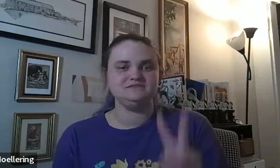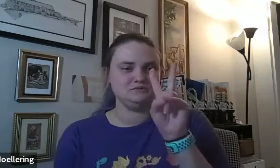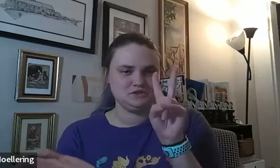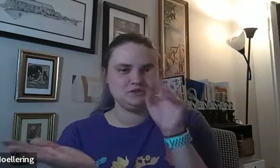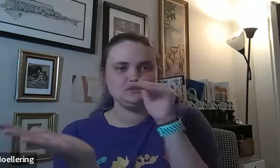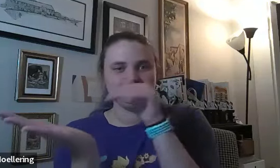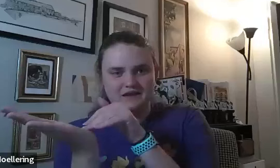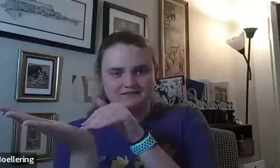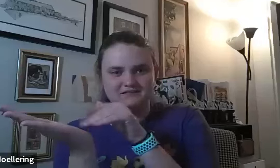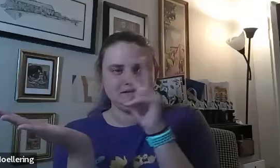So 2,000. Yep,